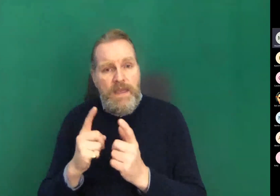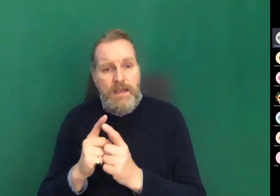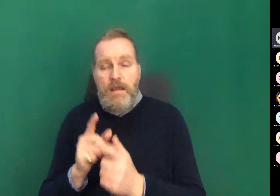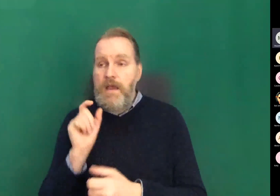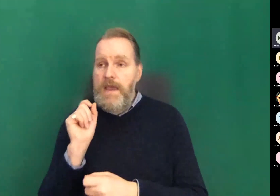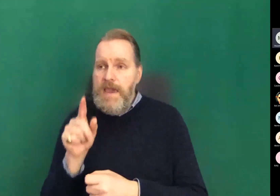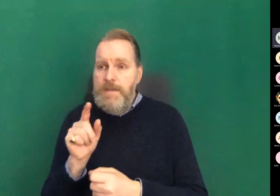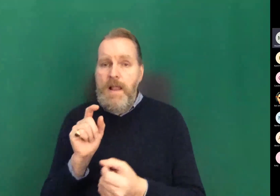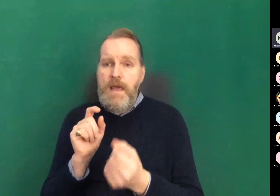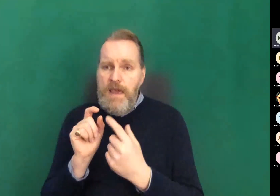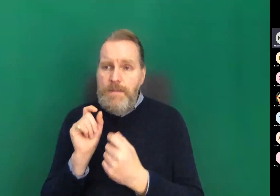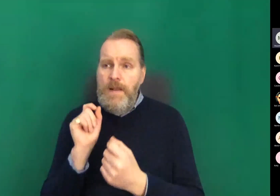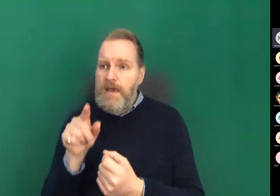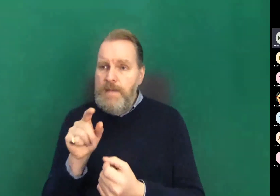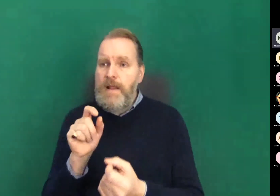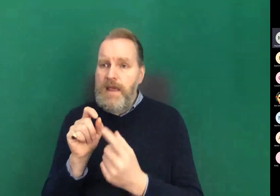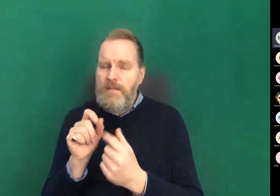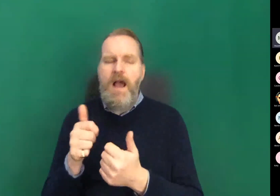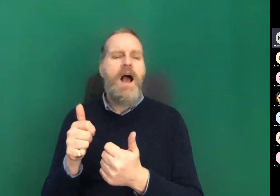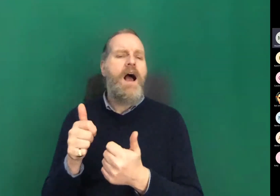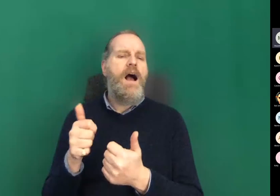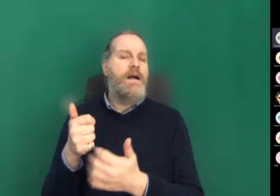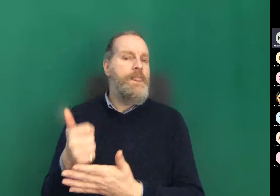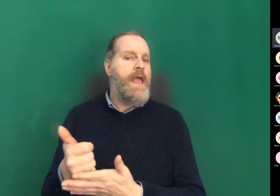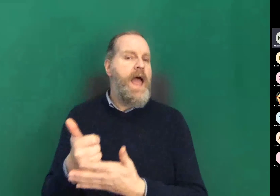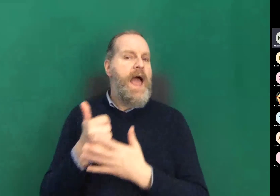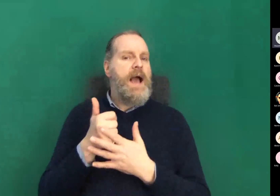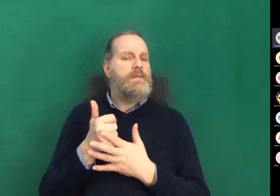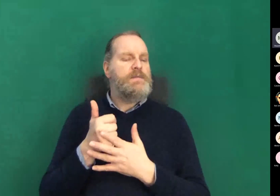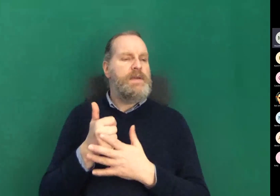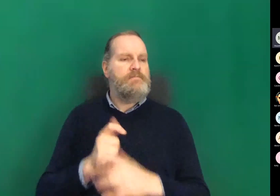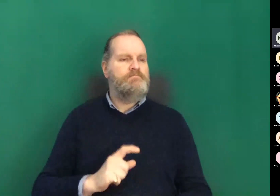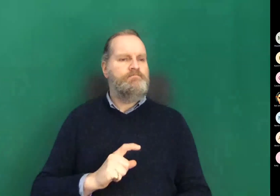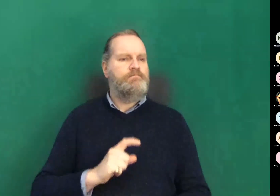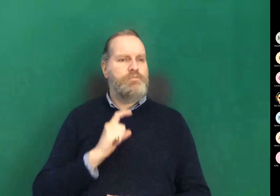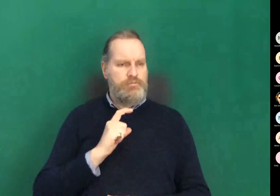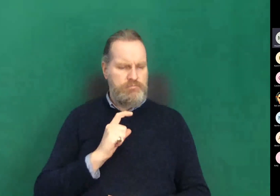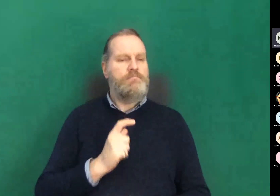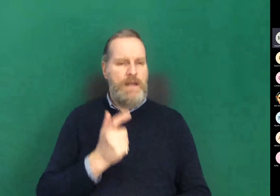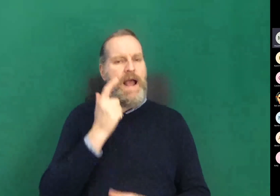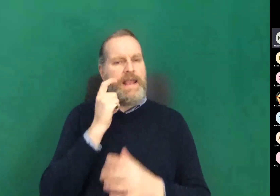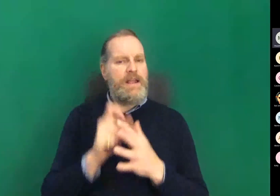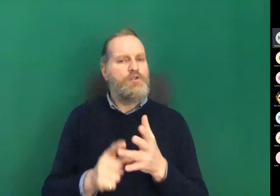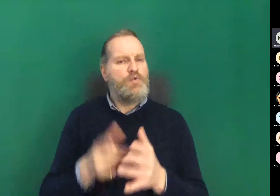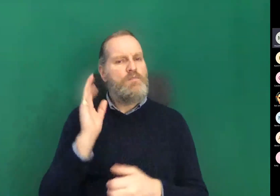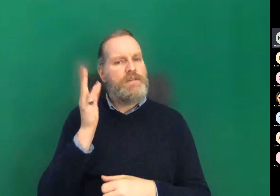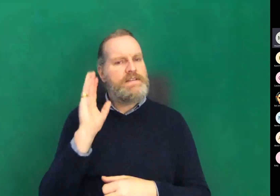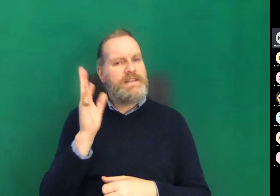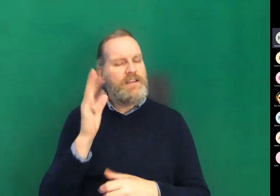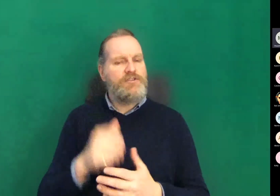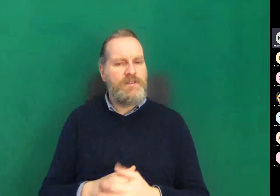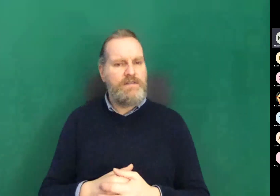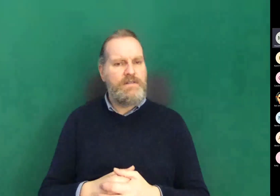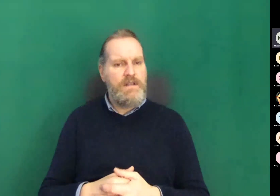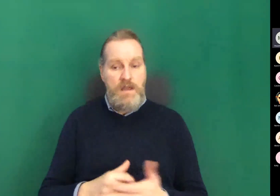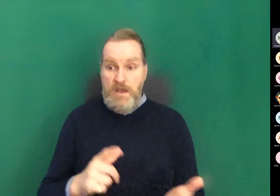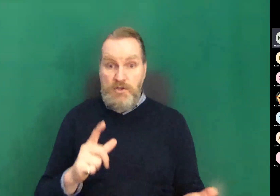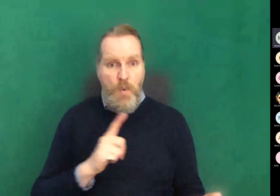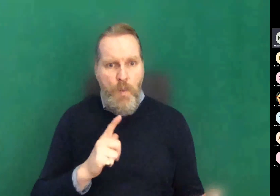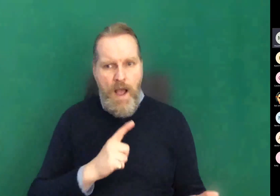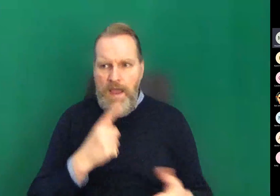emails, but it was enough to help me get to a place where I can continue to do this. So why am I babbling on about